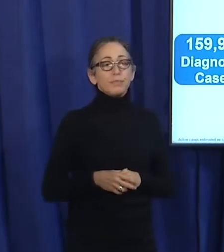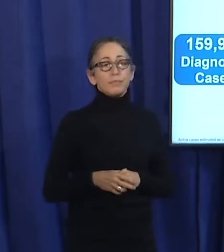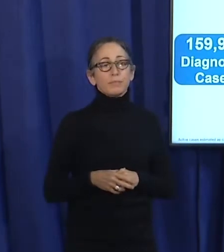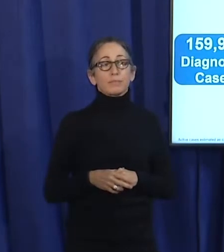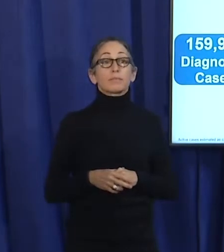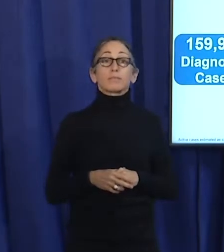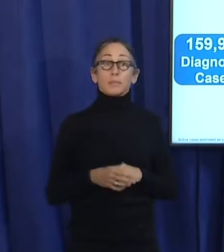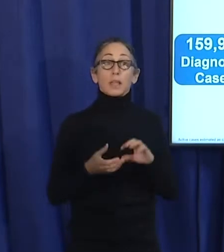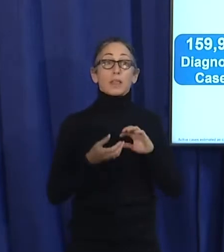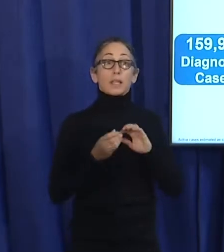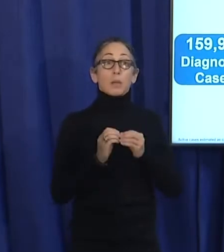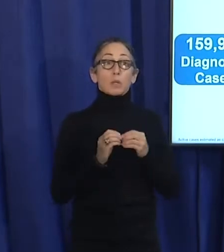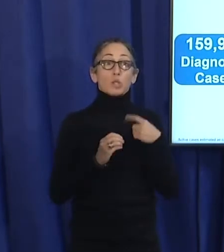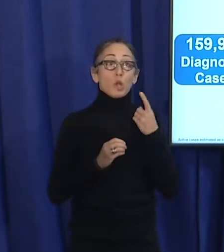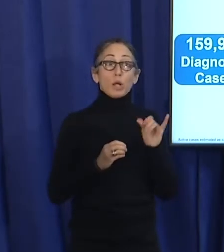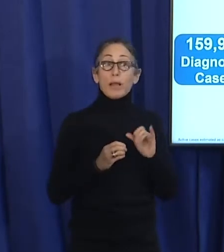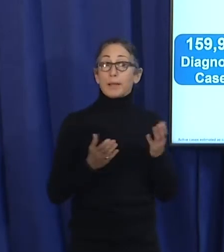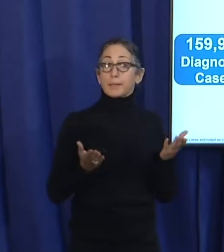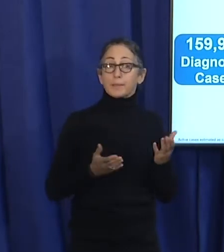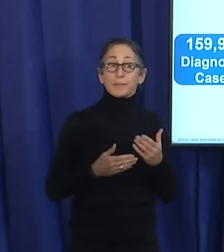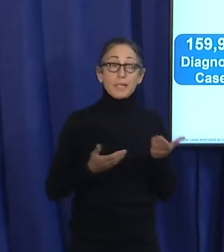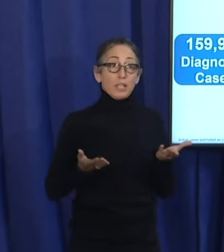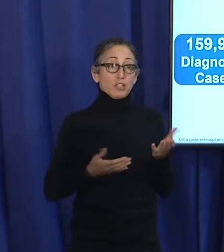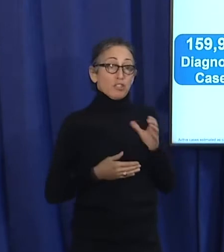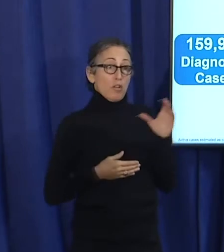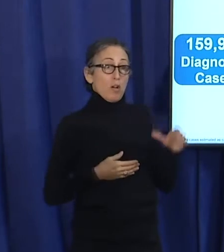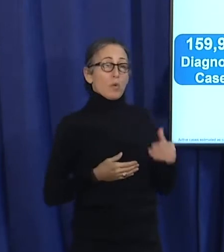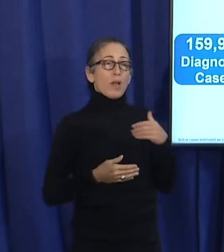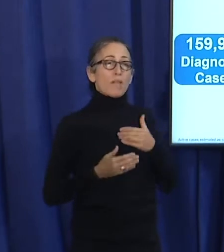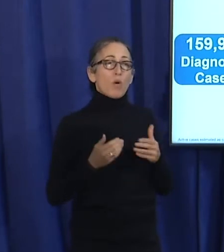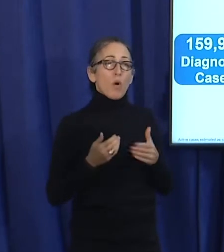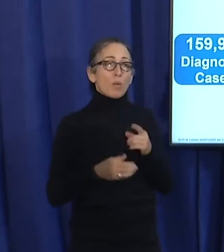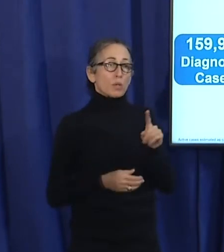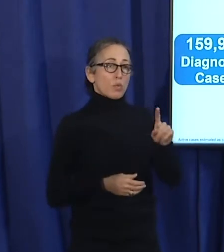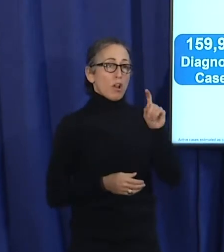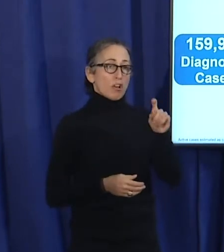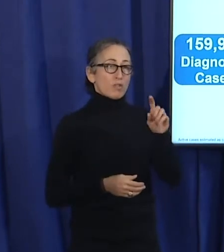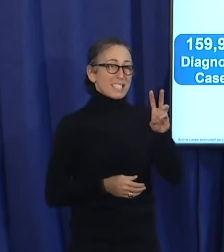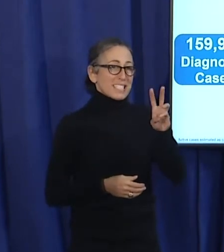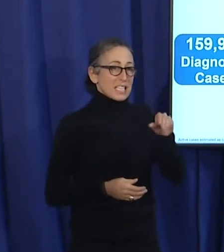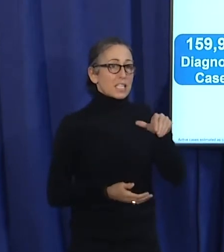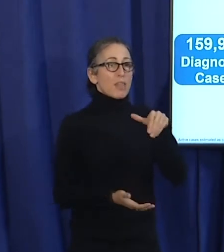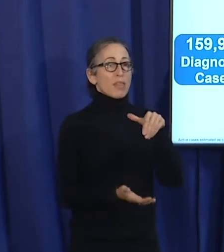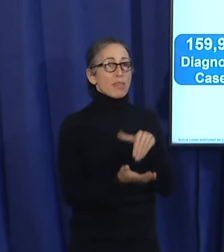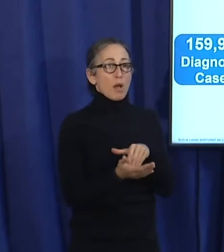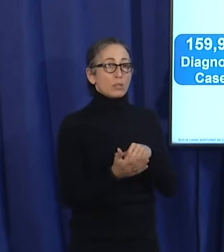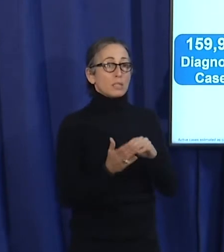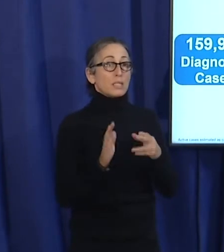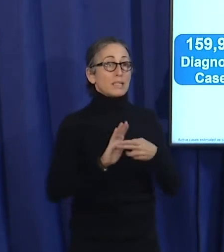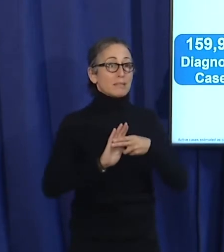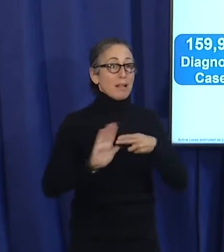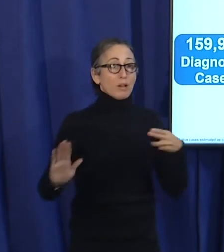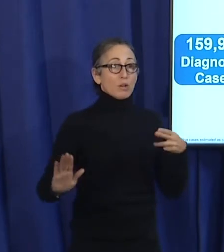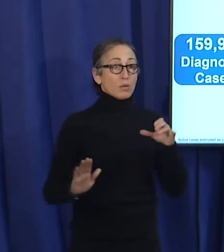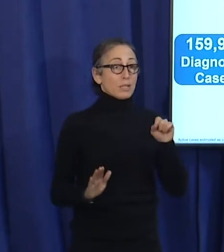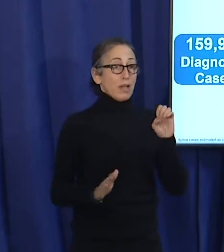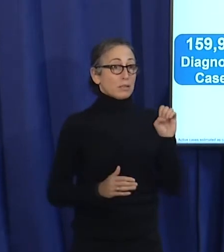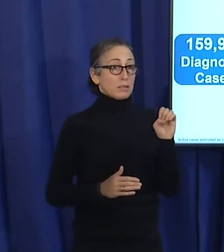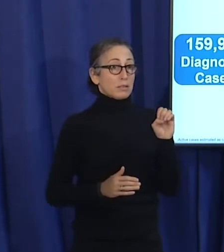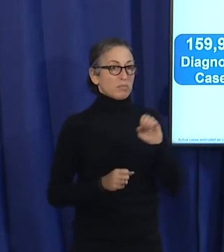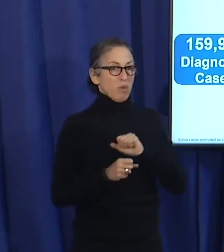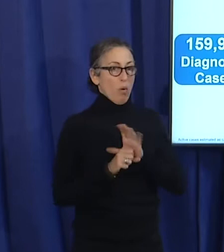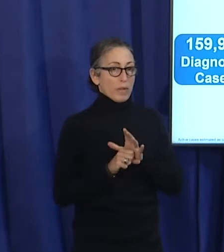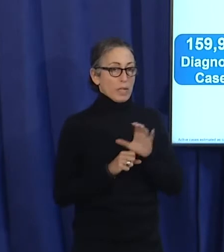Here's what our numbers look like. Here in Chicago, we have almost 160,000 diagnosed cases of COVID. You'll see that